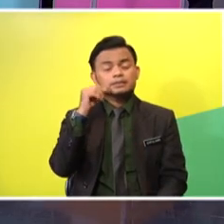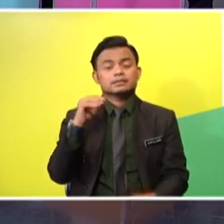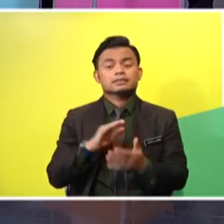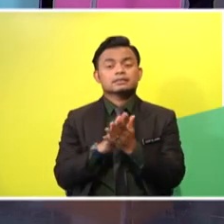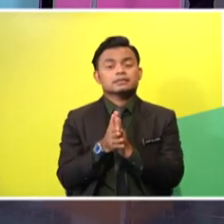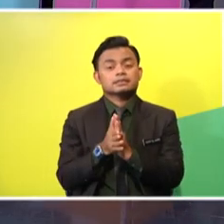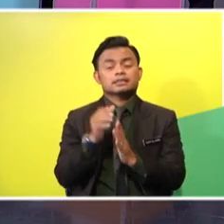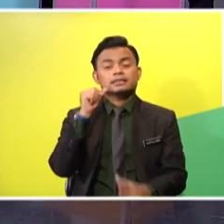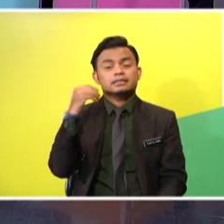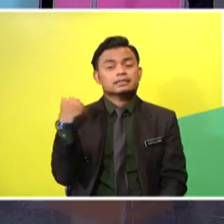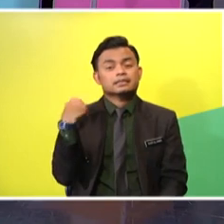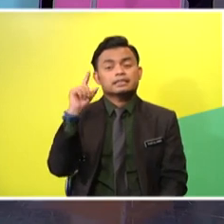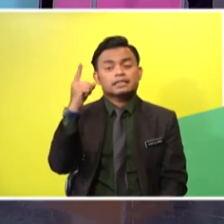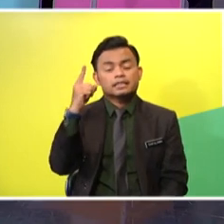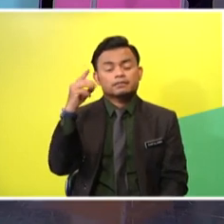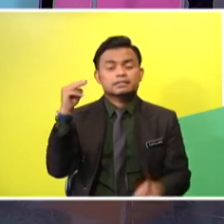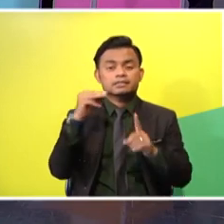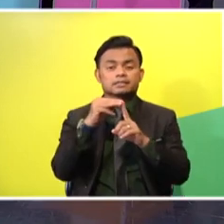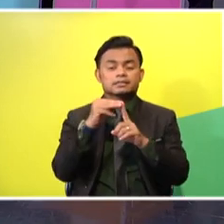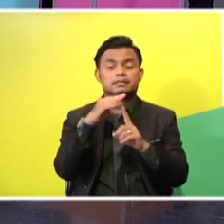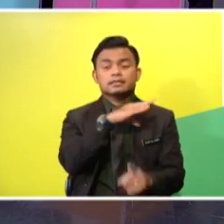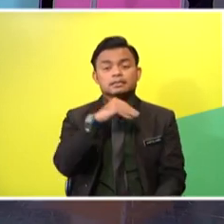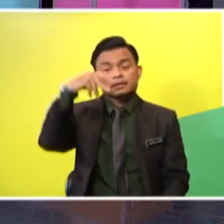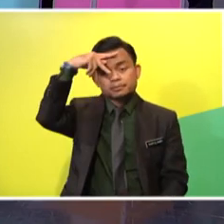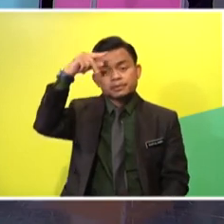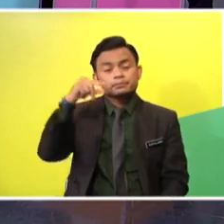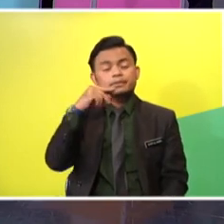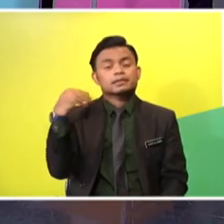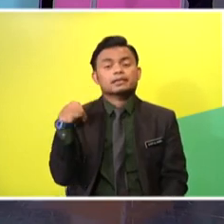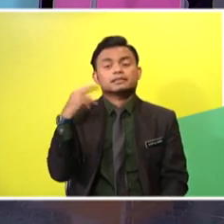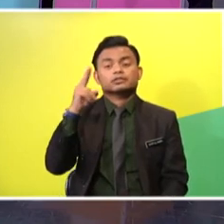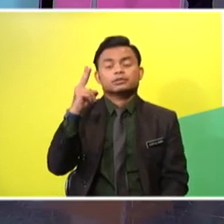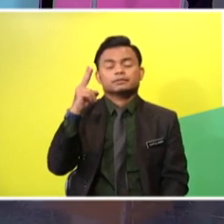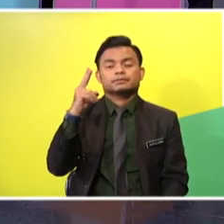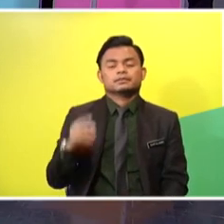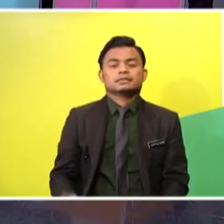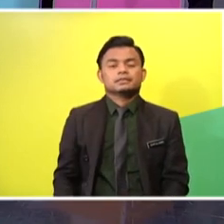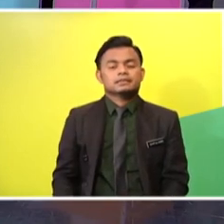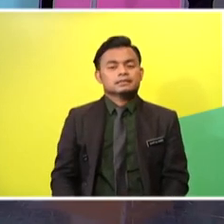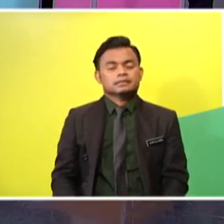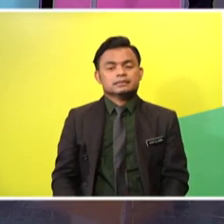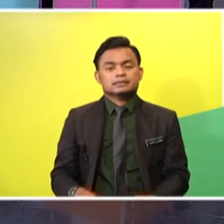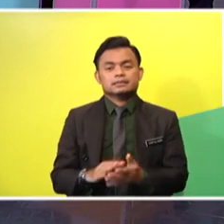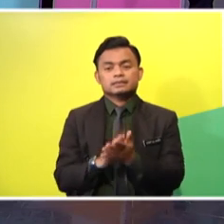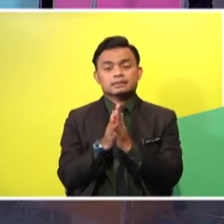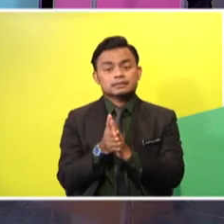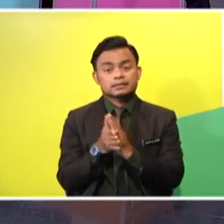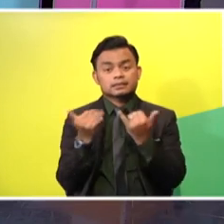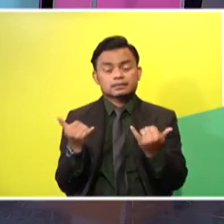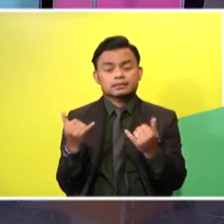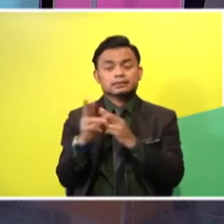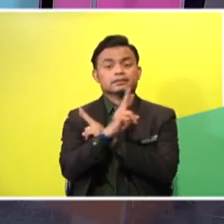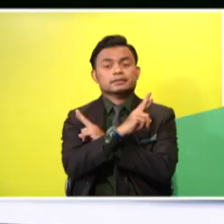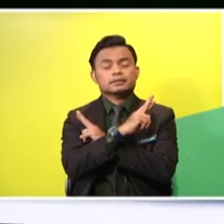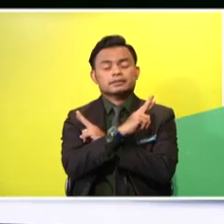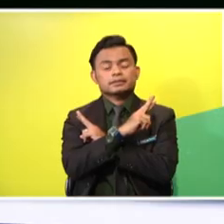stars and Ping Ping has 12 stars and we're going to take a short break. Yeah, teacher sure. Ko, while you are trying